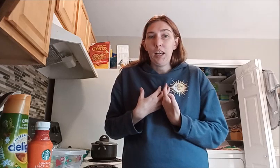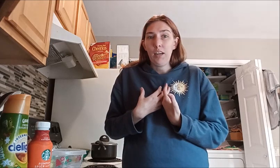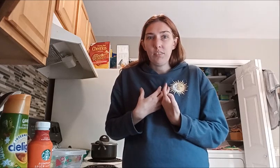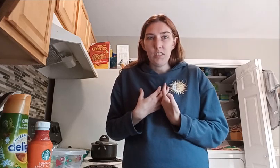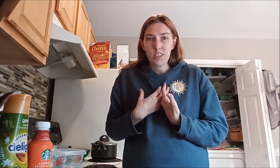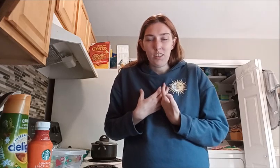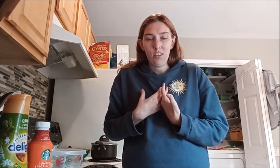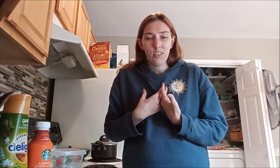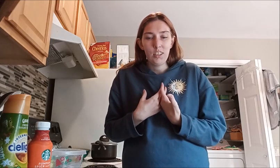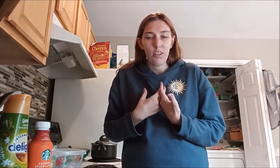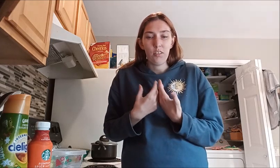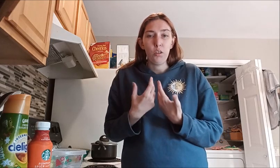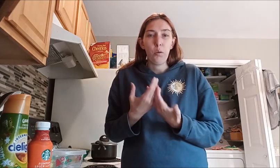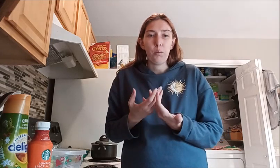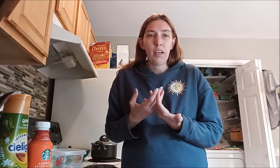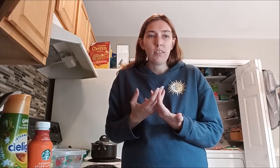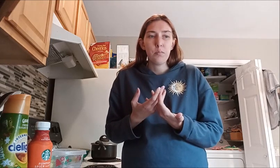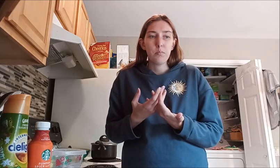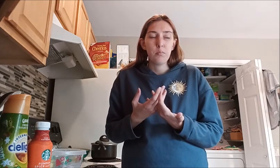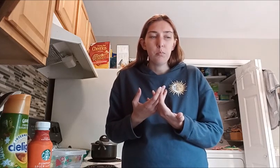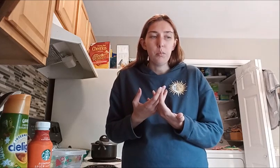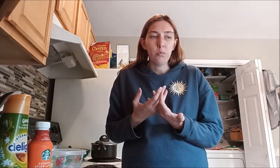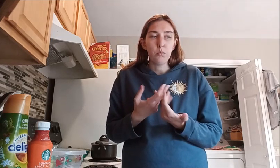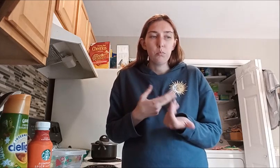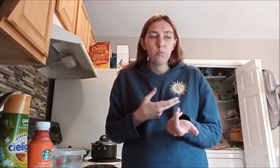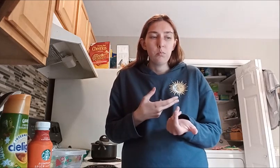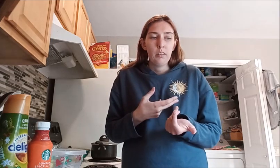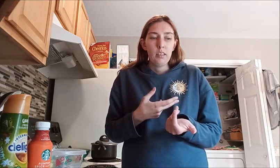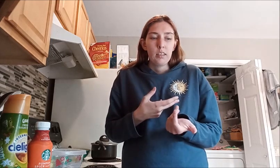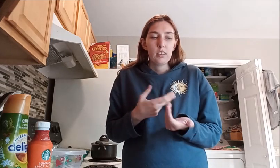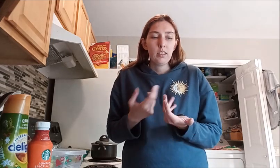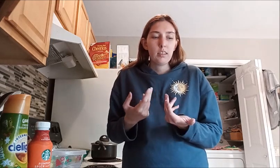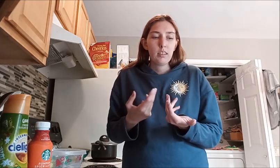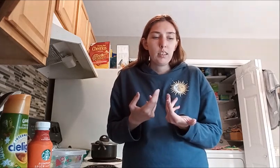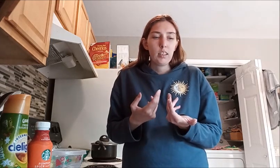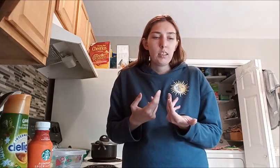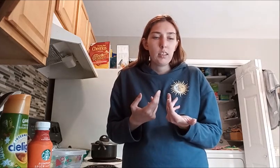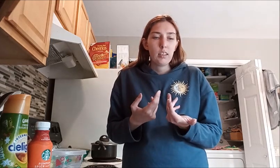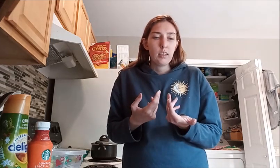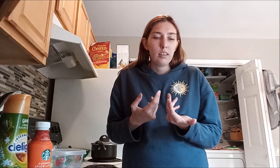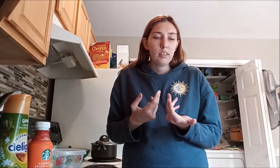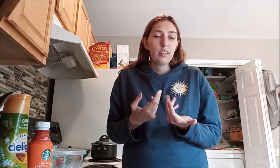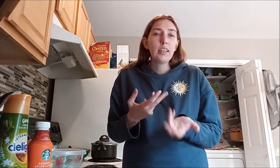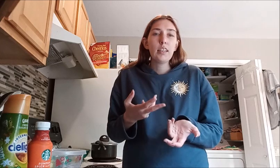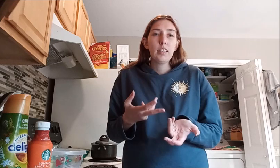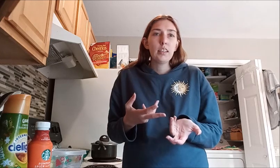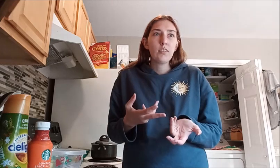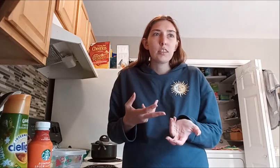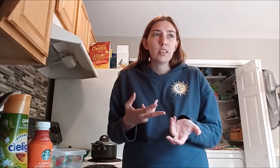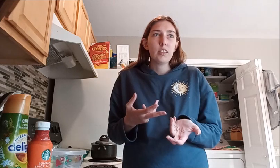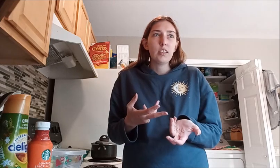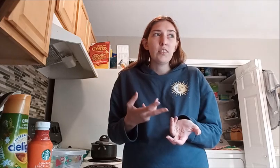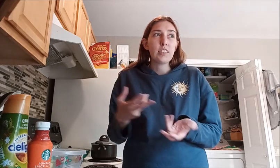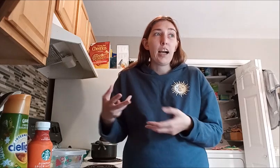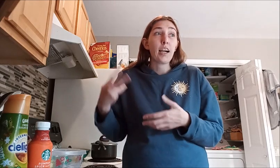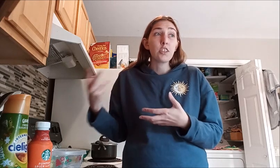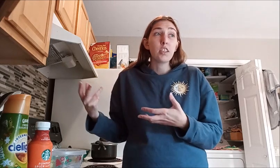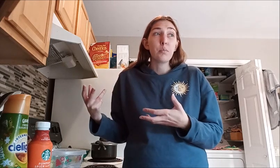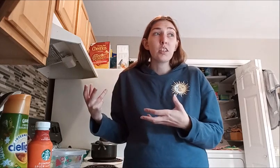have inflation at all. I don't even know why we have it, but, because, like, I get it, like, if it's actually gonna be